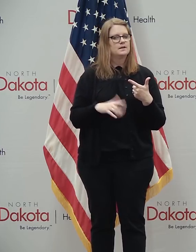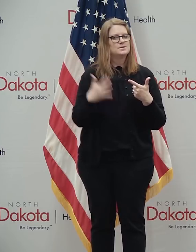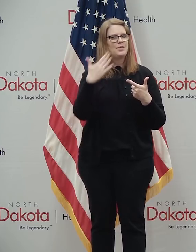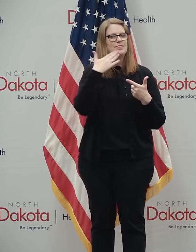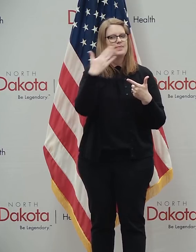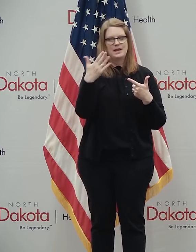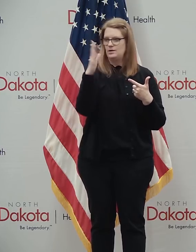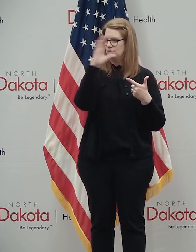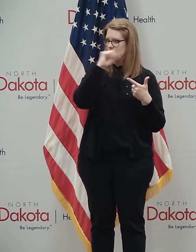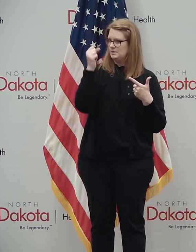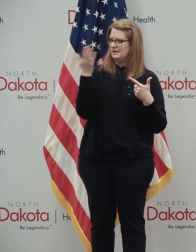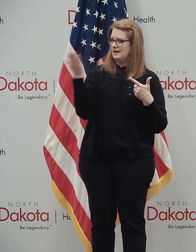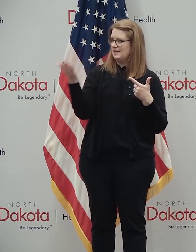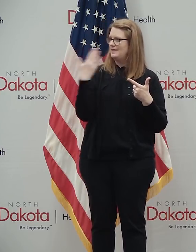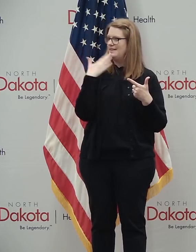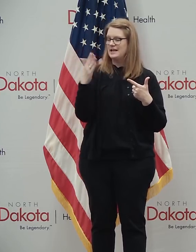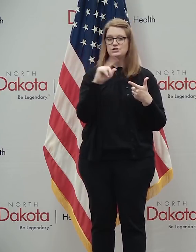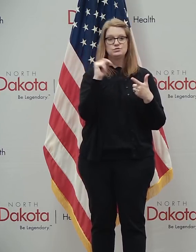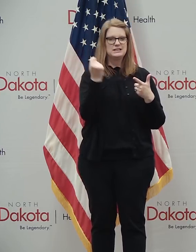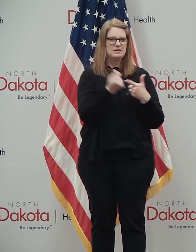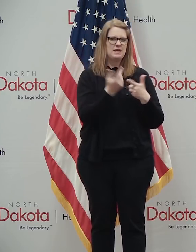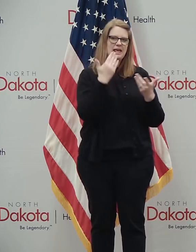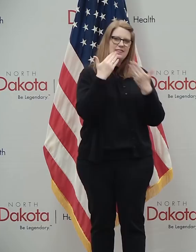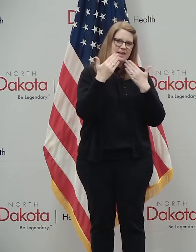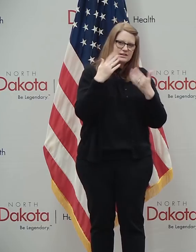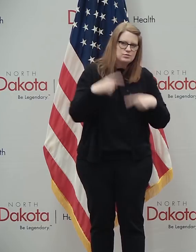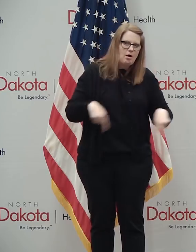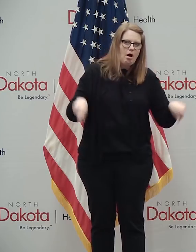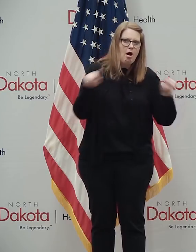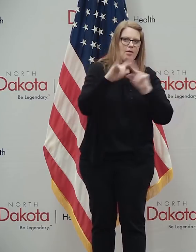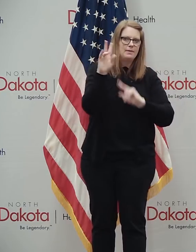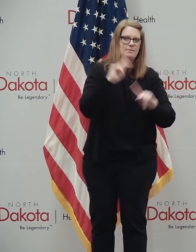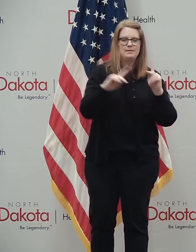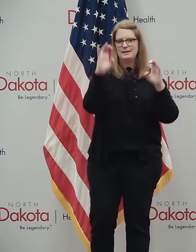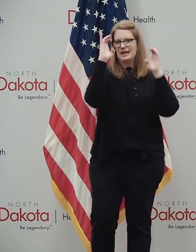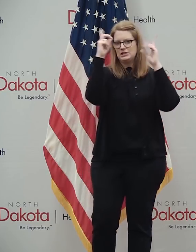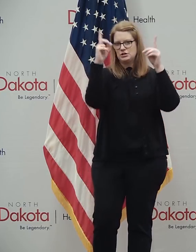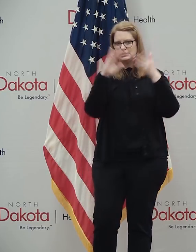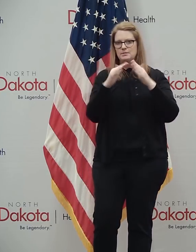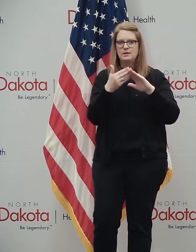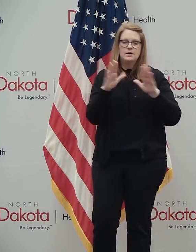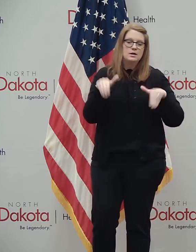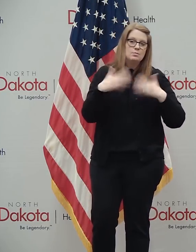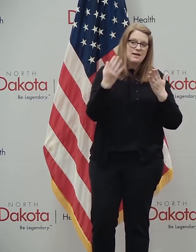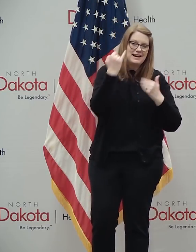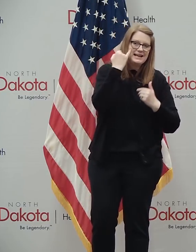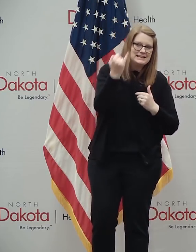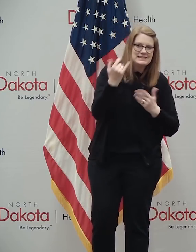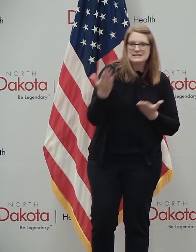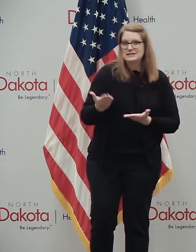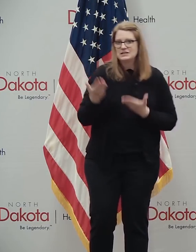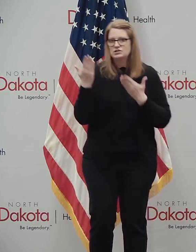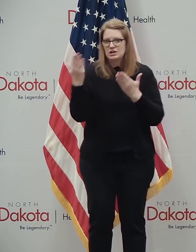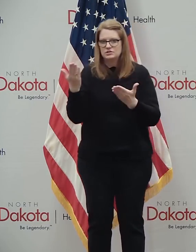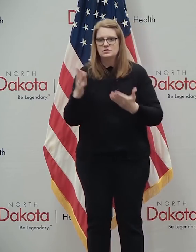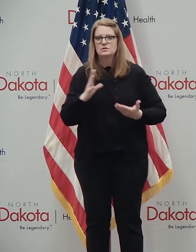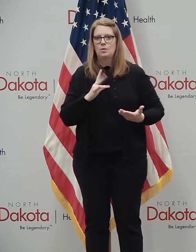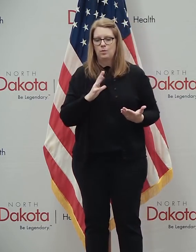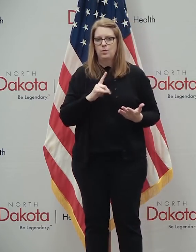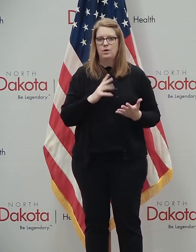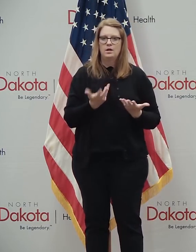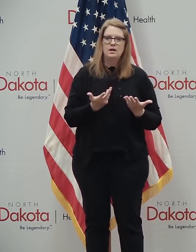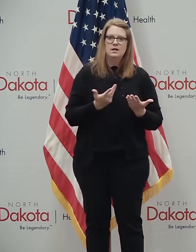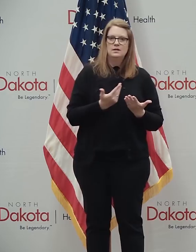you, Superintendent. Thanks to your team. Thanks to everybody in the education community that provided ideas and suggestions. I think that that list